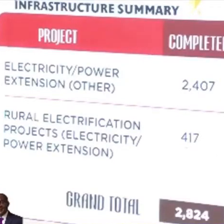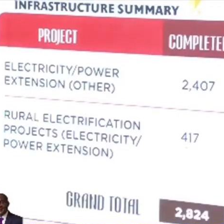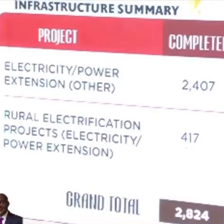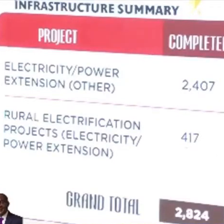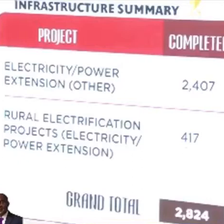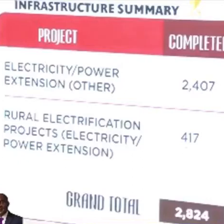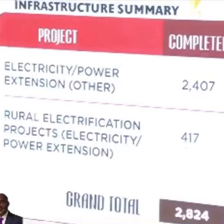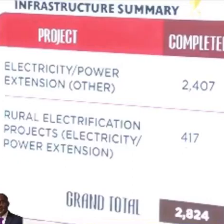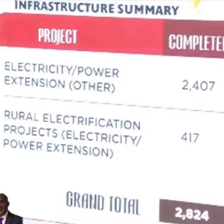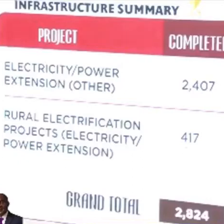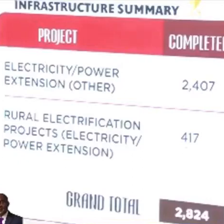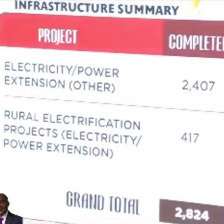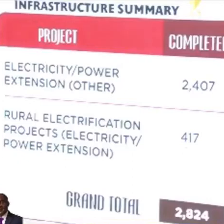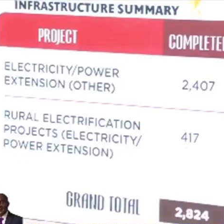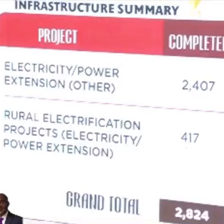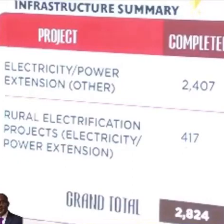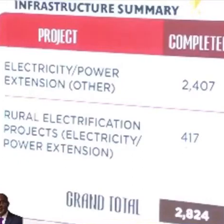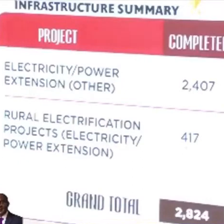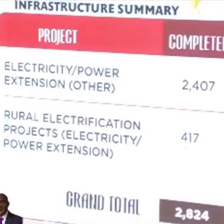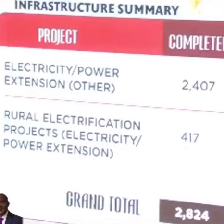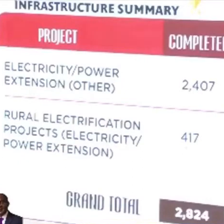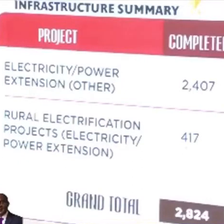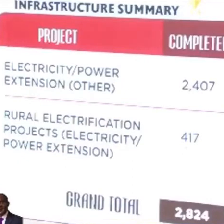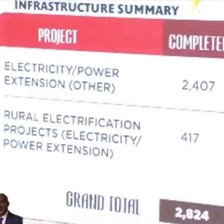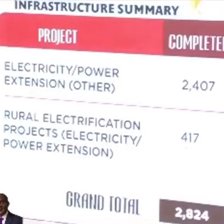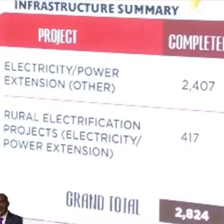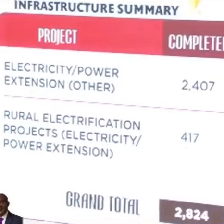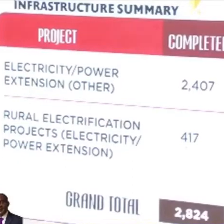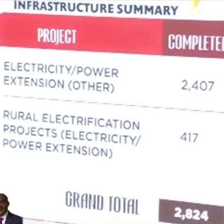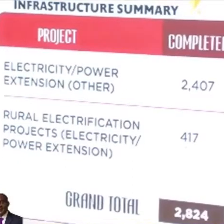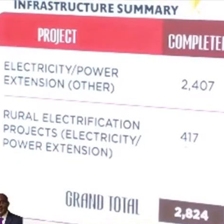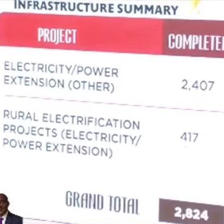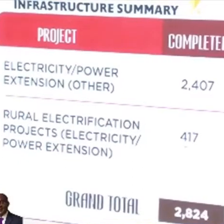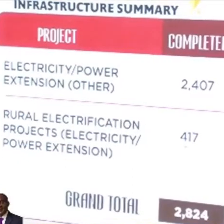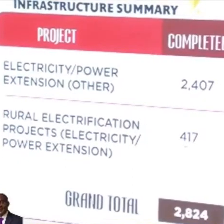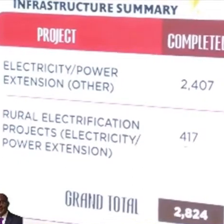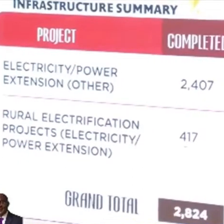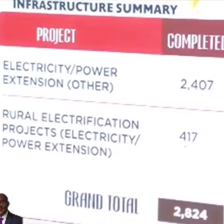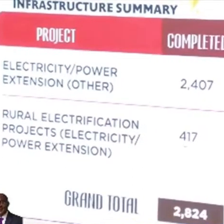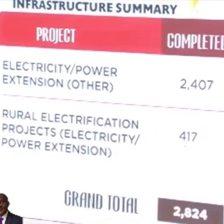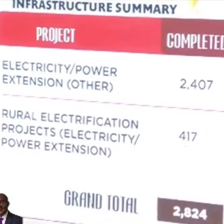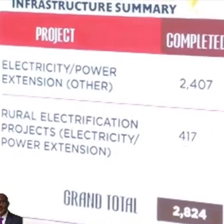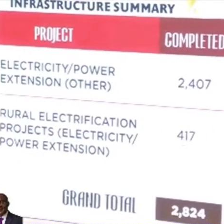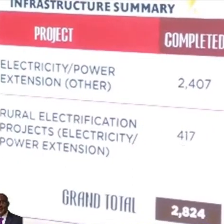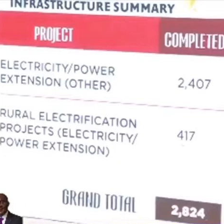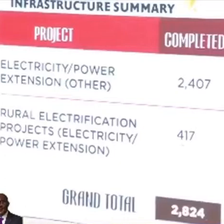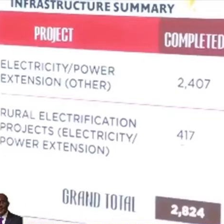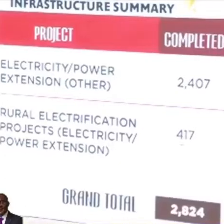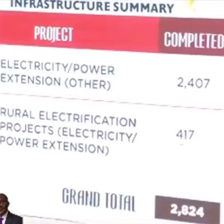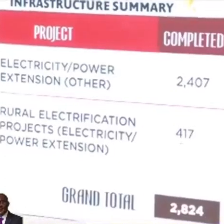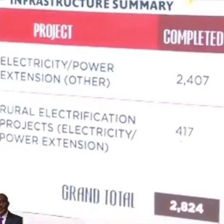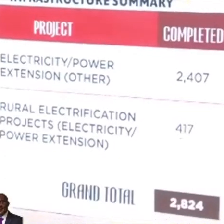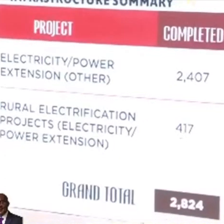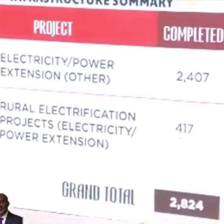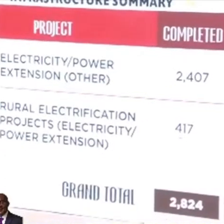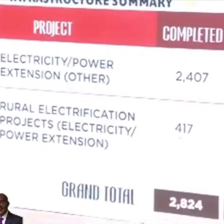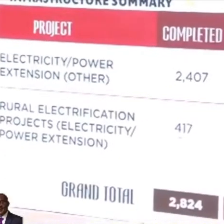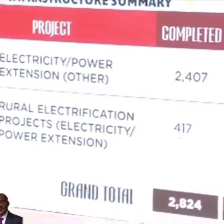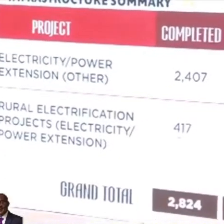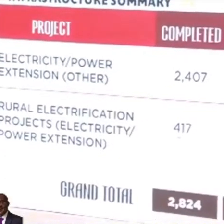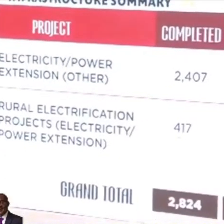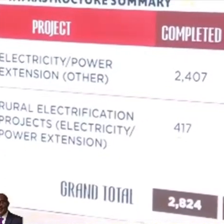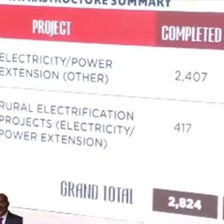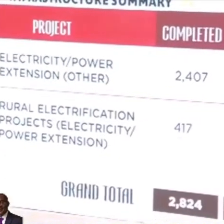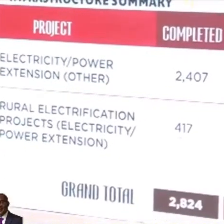energy sector, we have been saddled with an excess capacity as a result of power